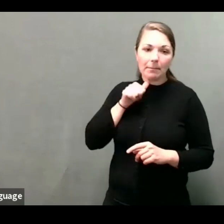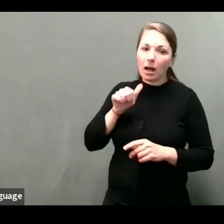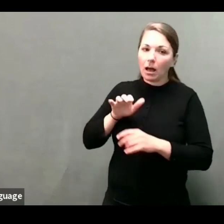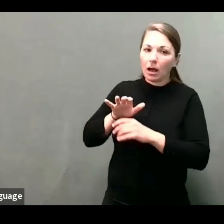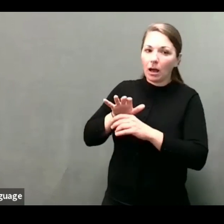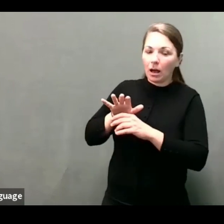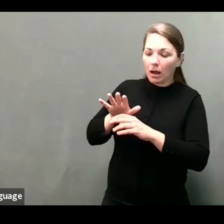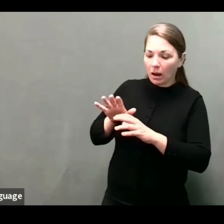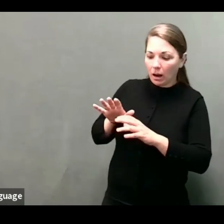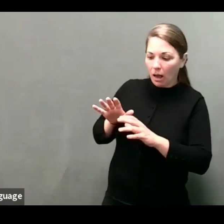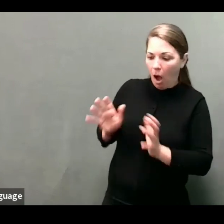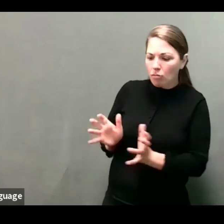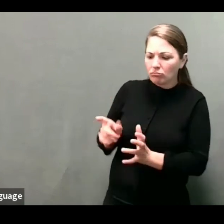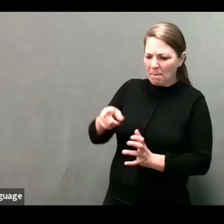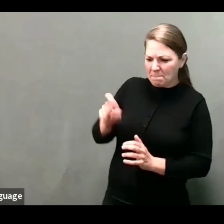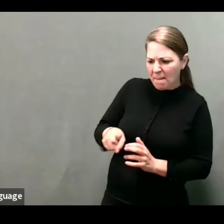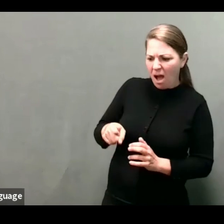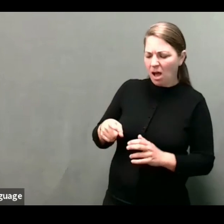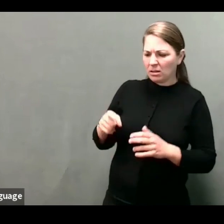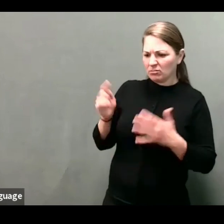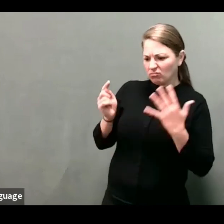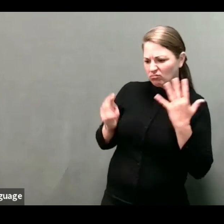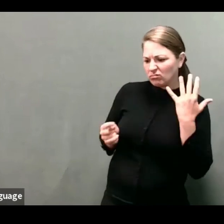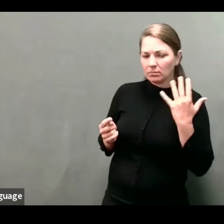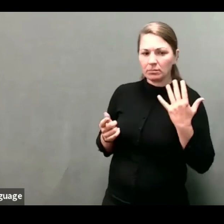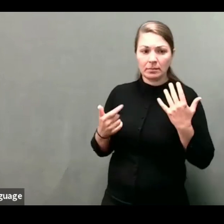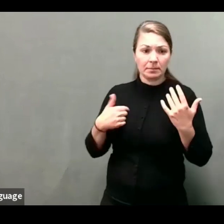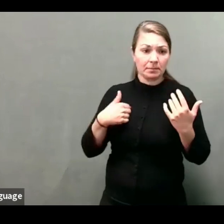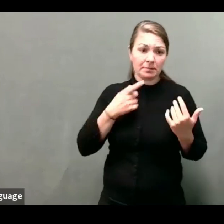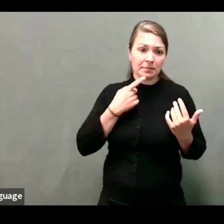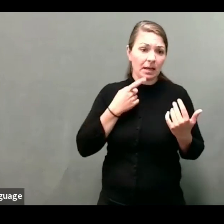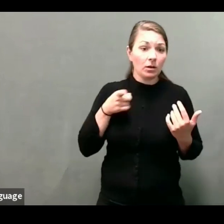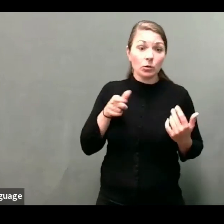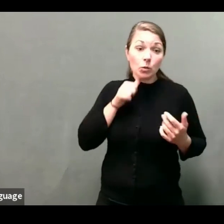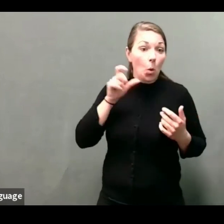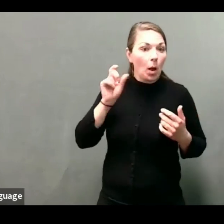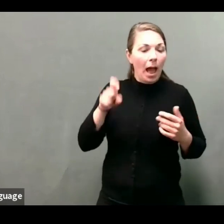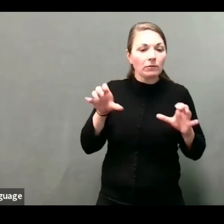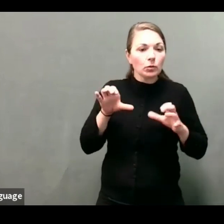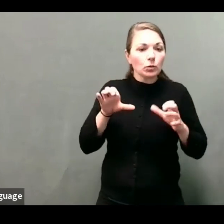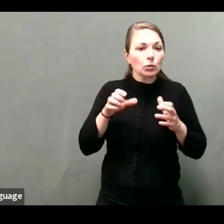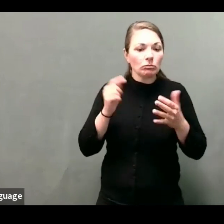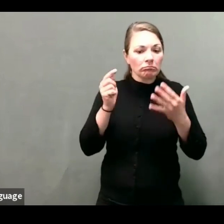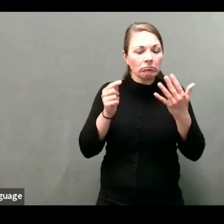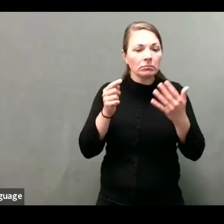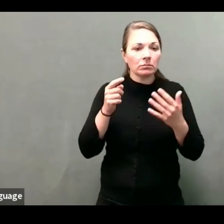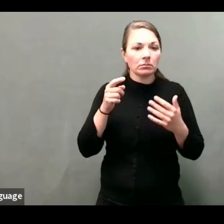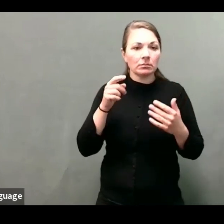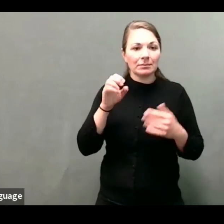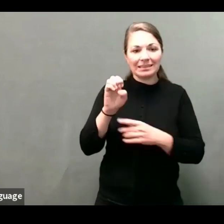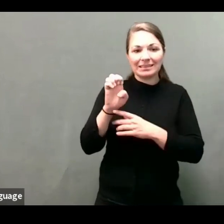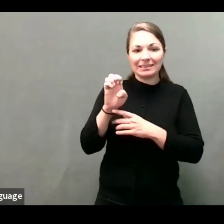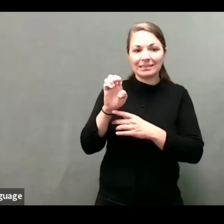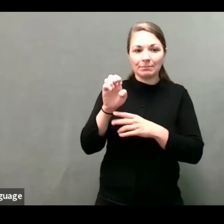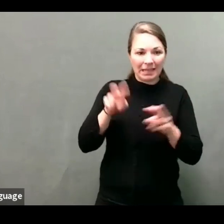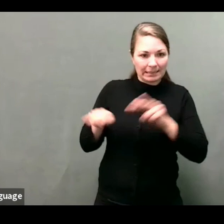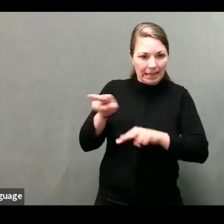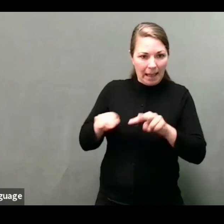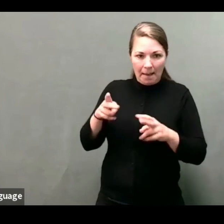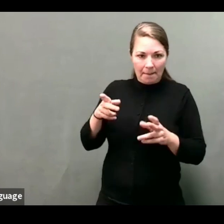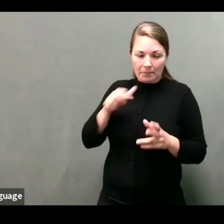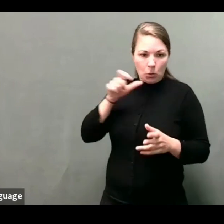have to do any parts of the exam that she didn't want to do because they would have access to my charting now that they were